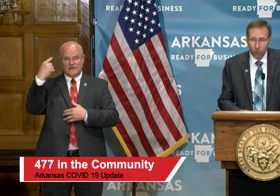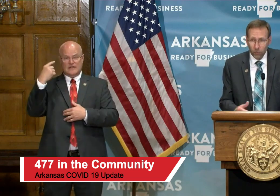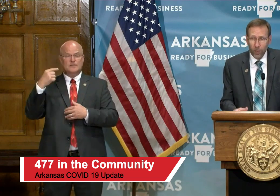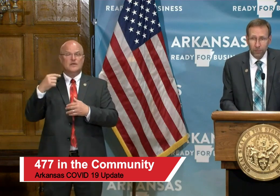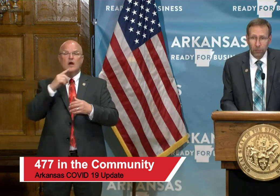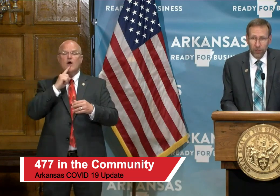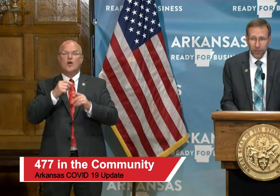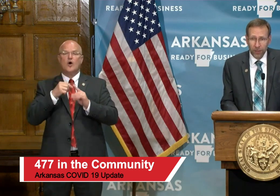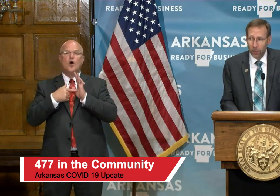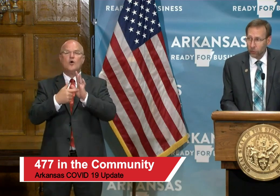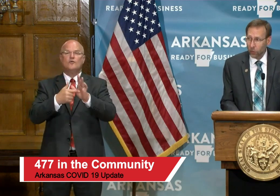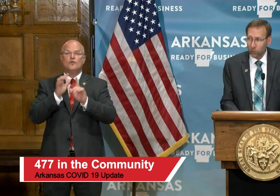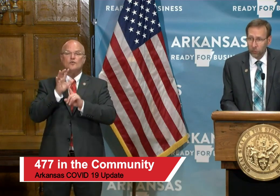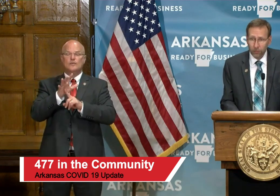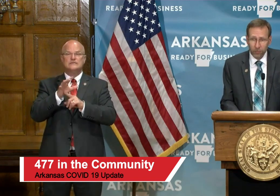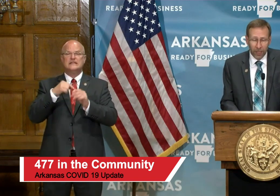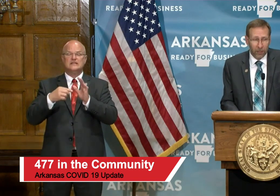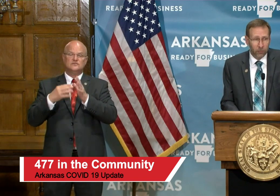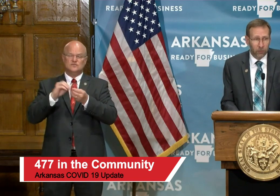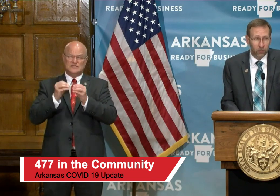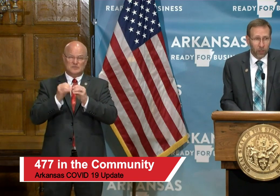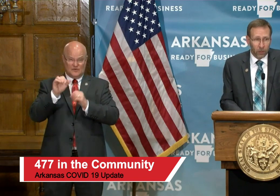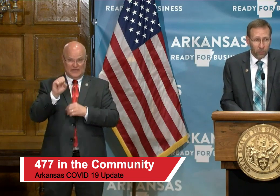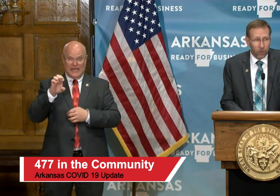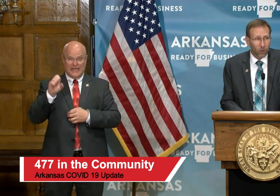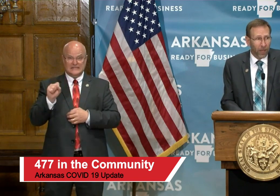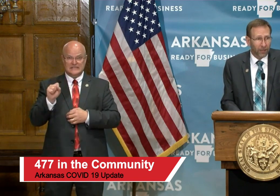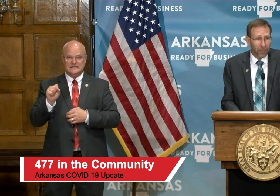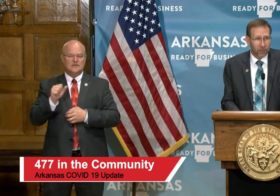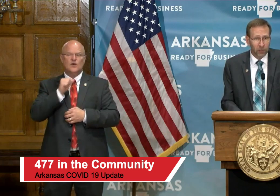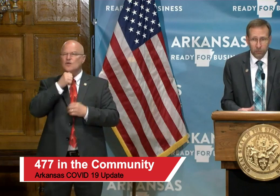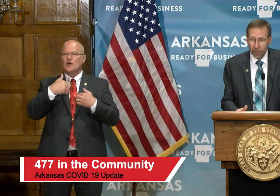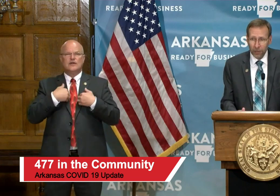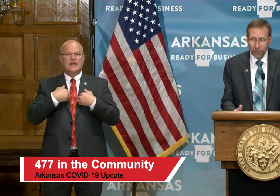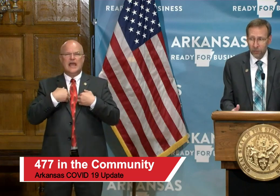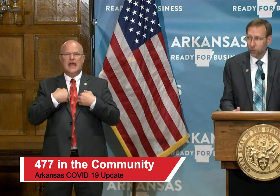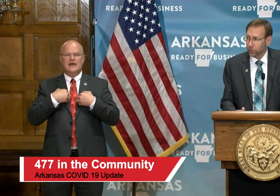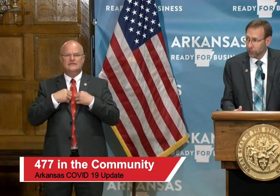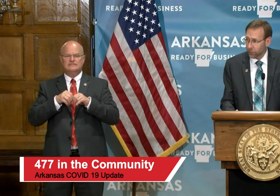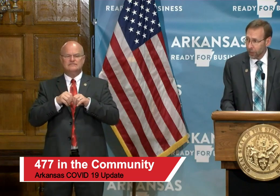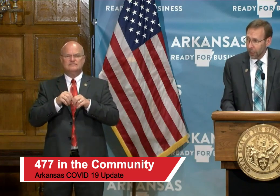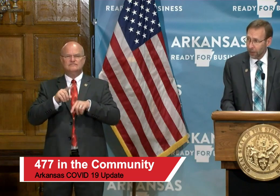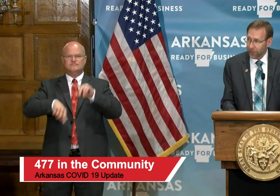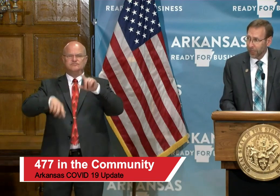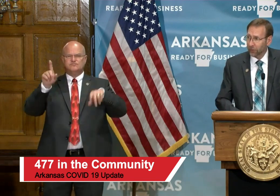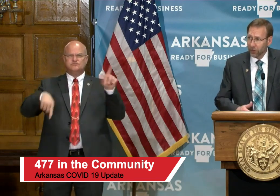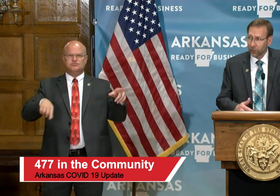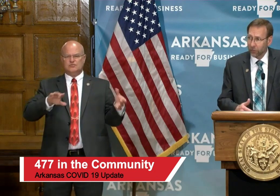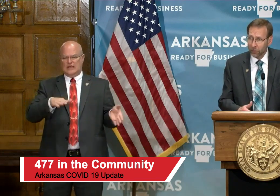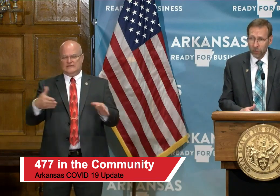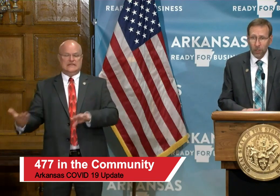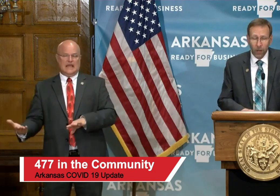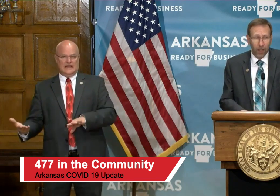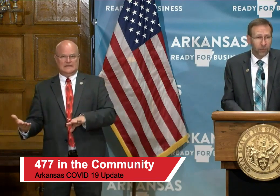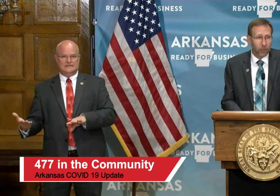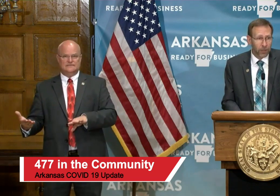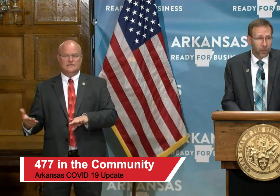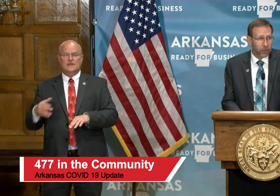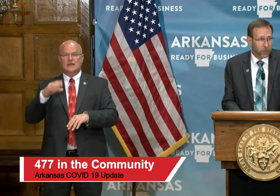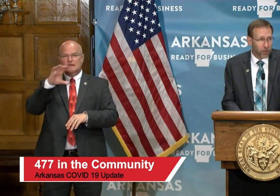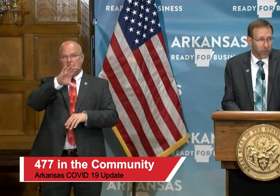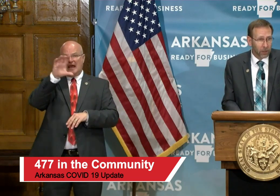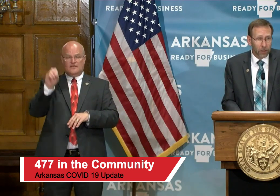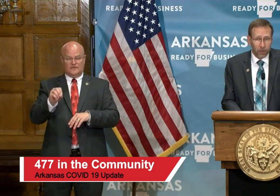are overrepresented in our total number of cases, we don't have a disparity in terms of deaths. Our